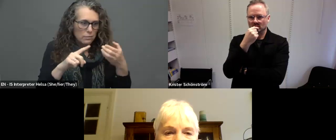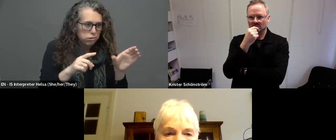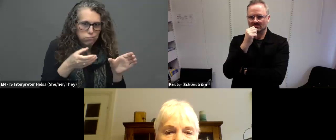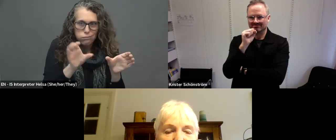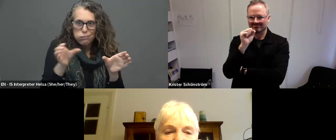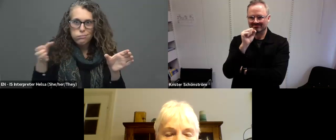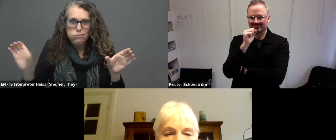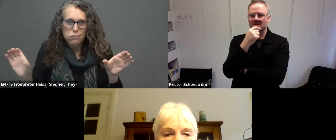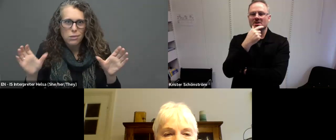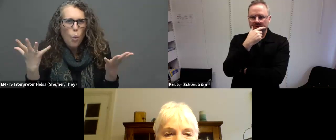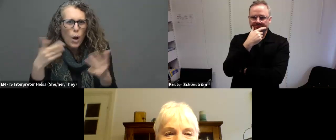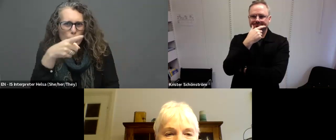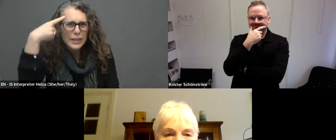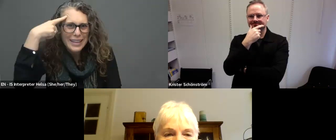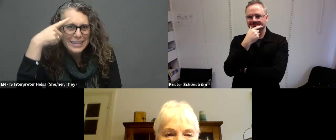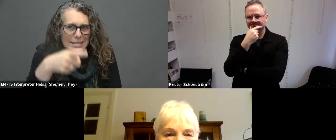of distinction?